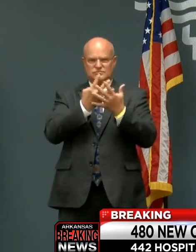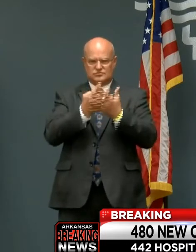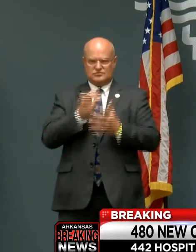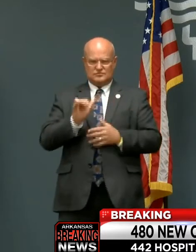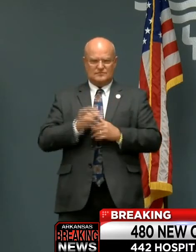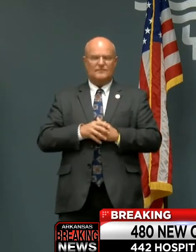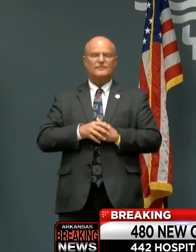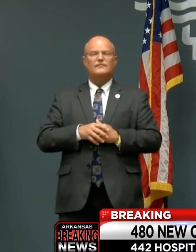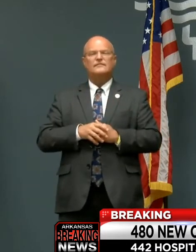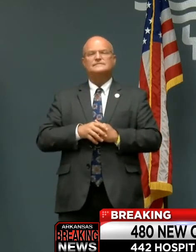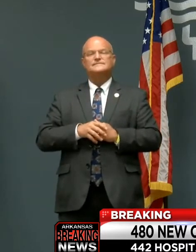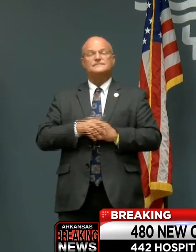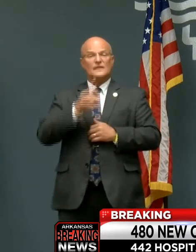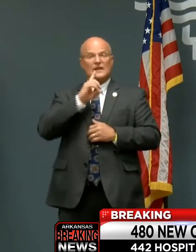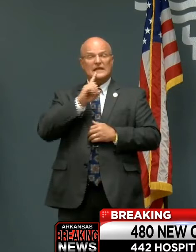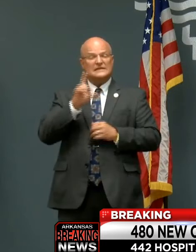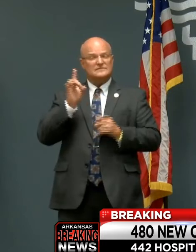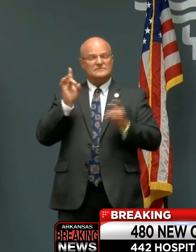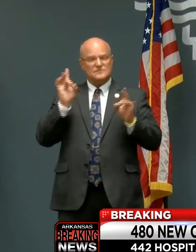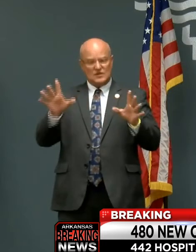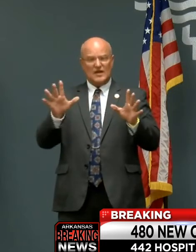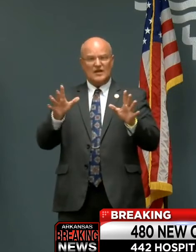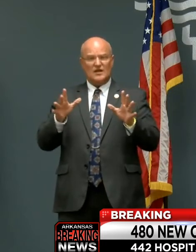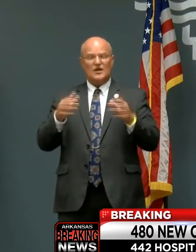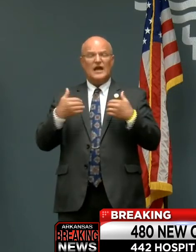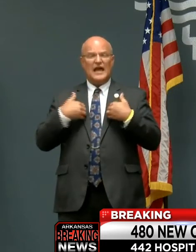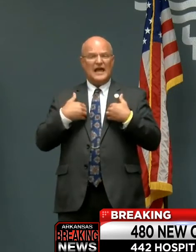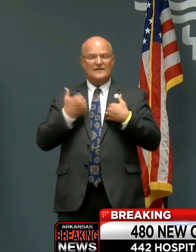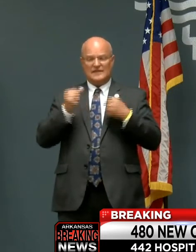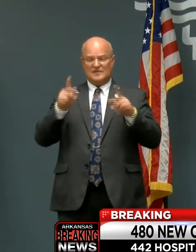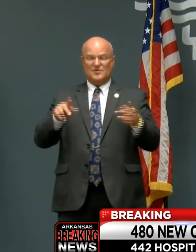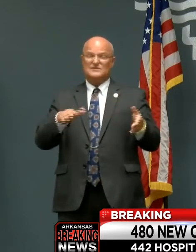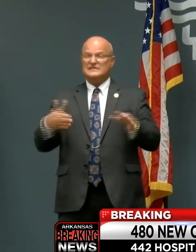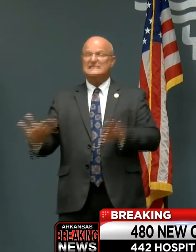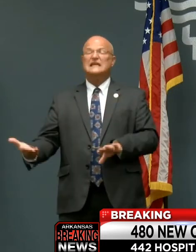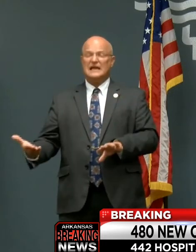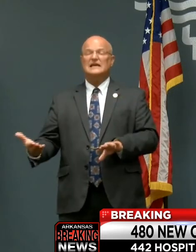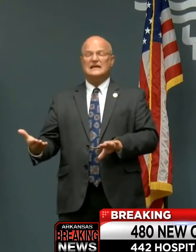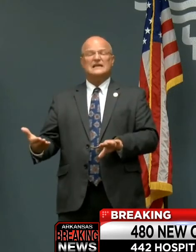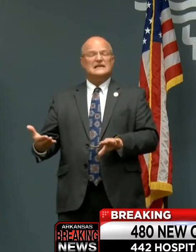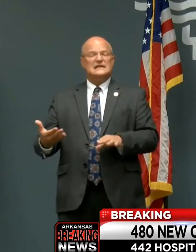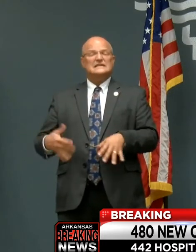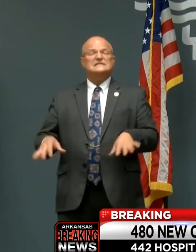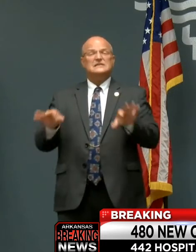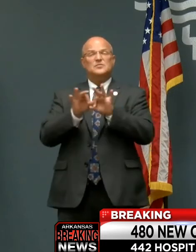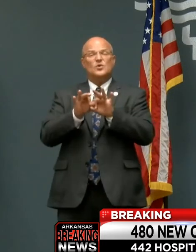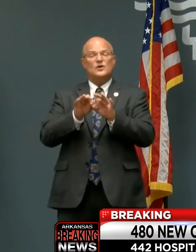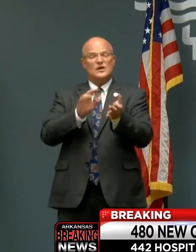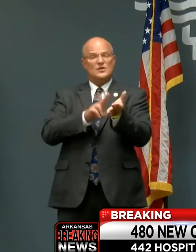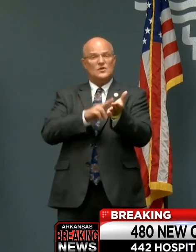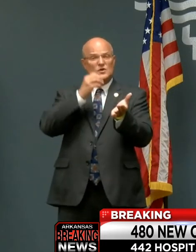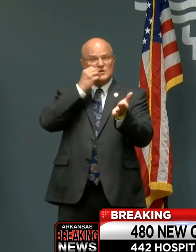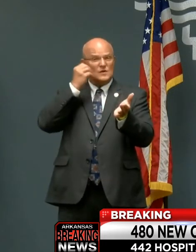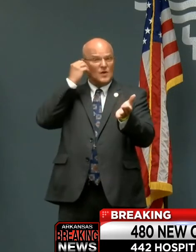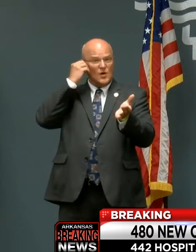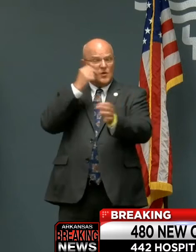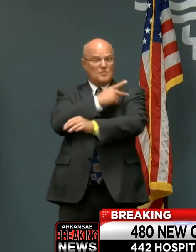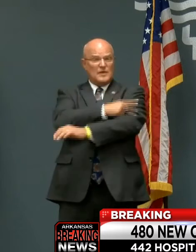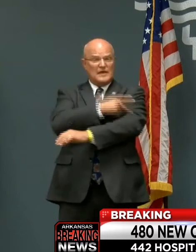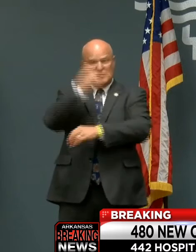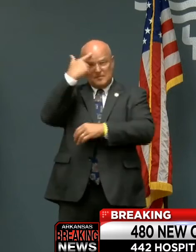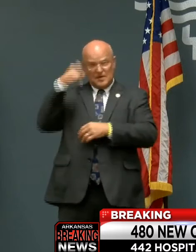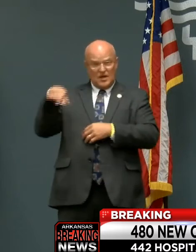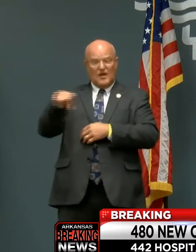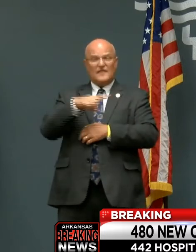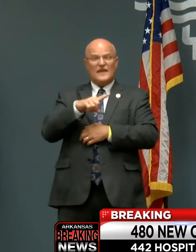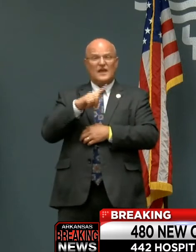facilities. It is tragic that we lose anyone. It's important to keep in mind that nursing home patients, because they